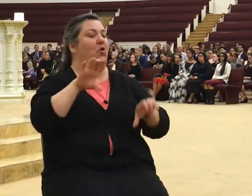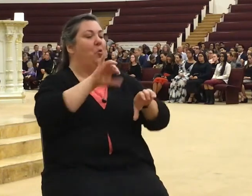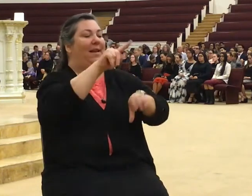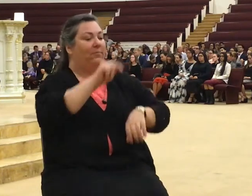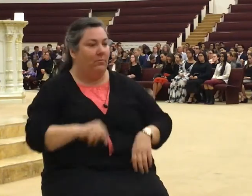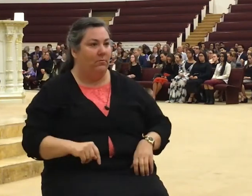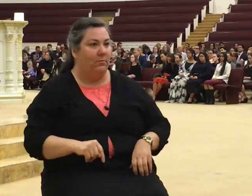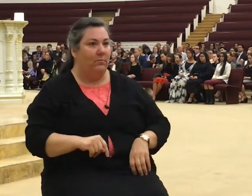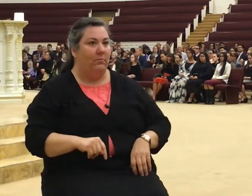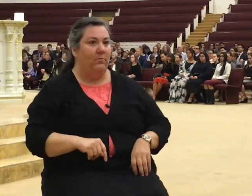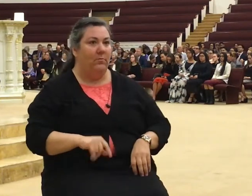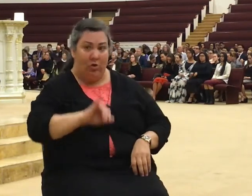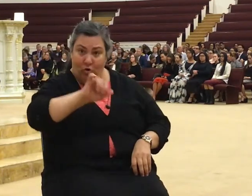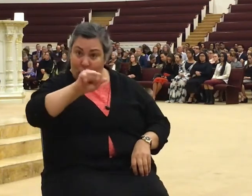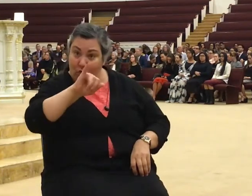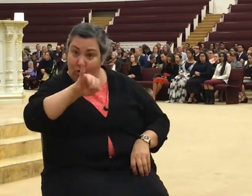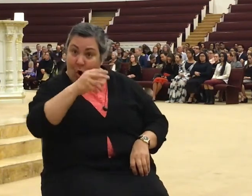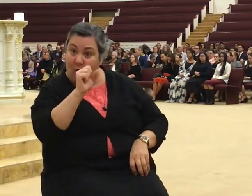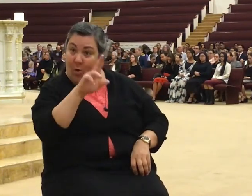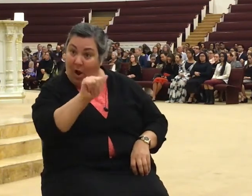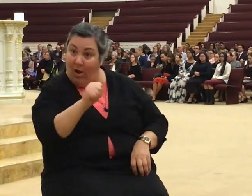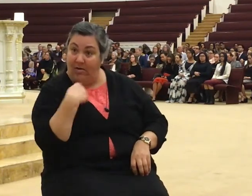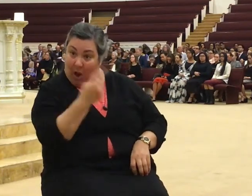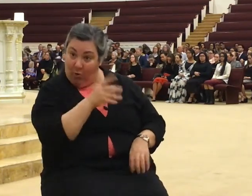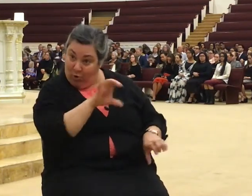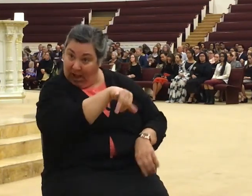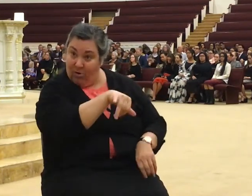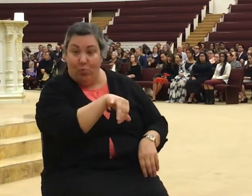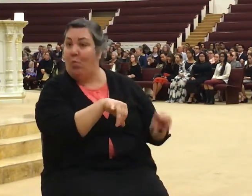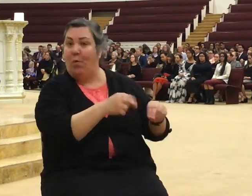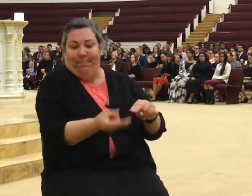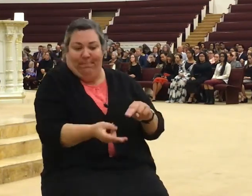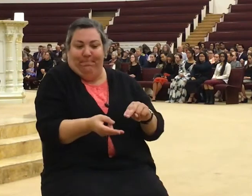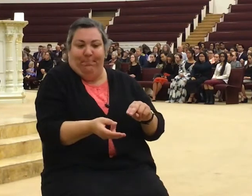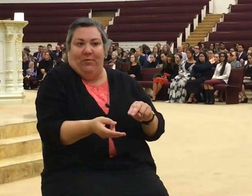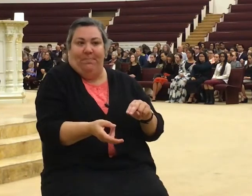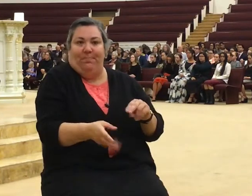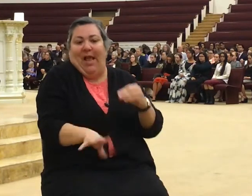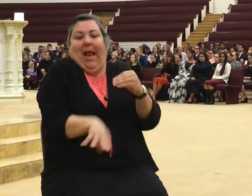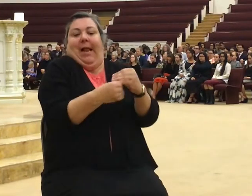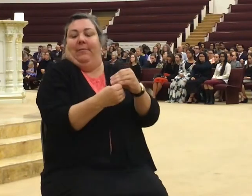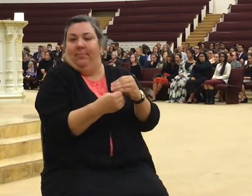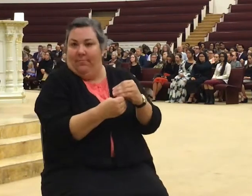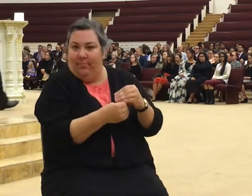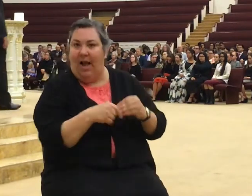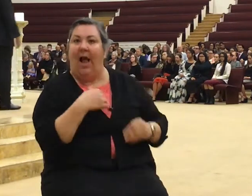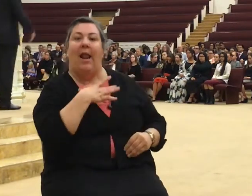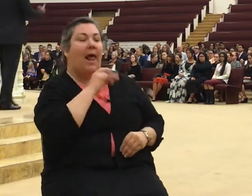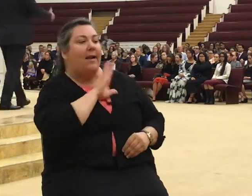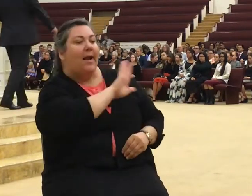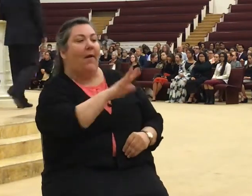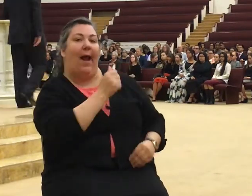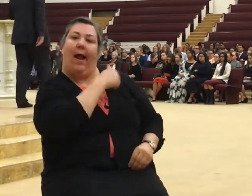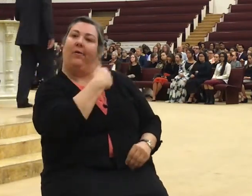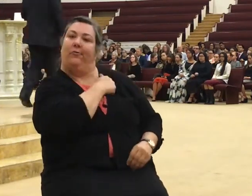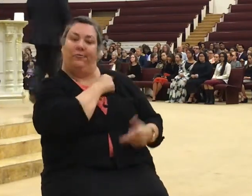Joshua never told them to do that. But I like their attitude. They said, we got